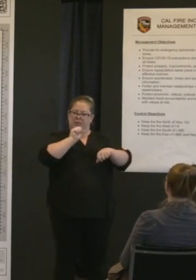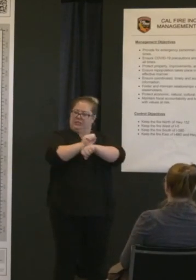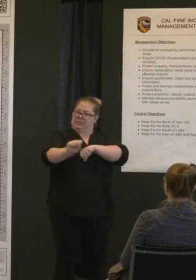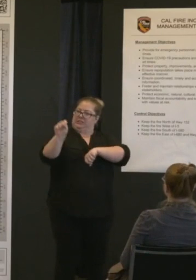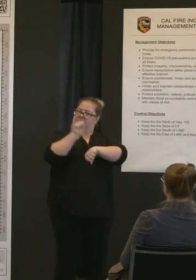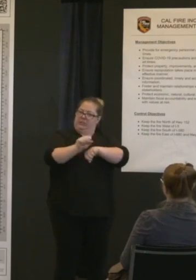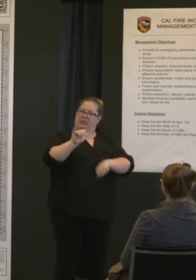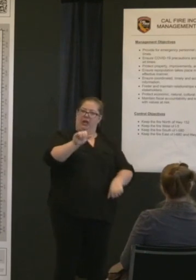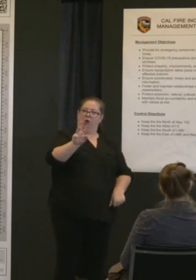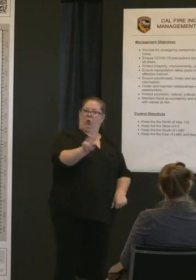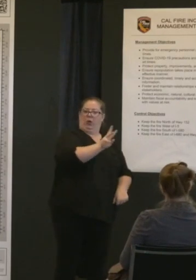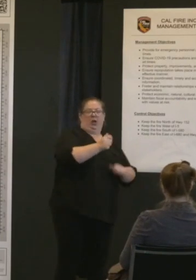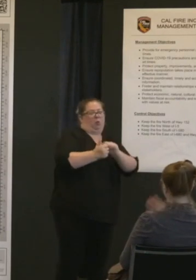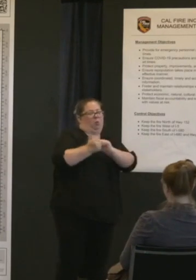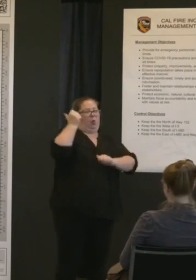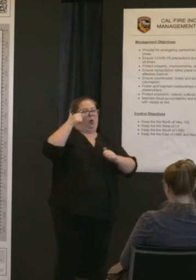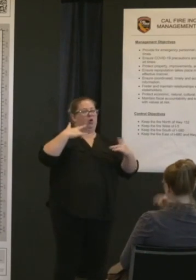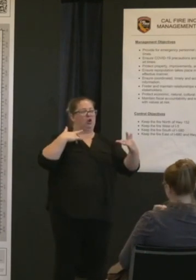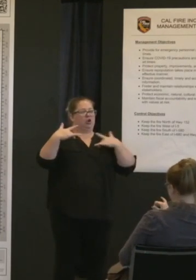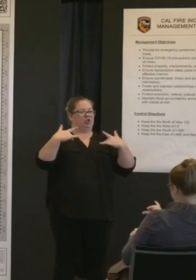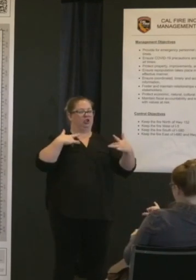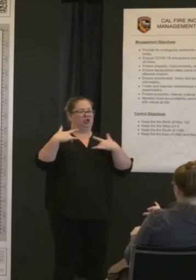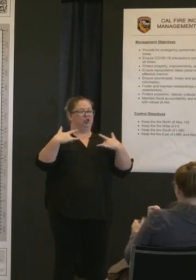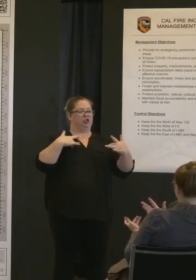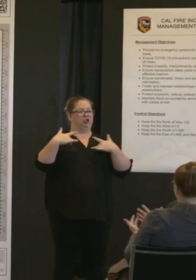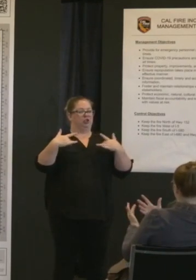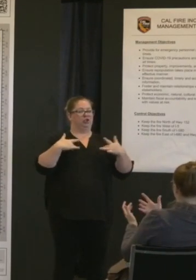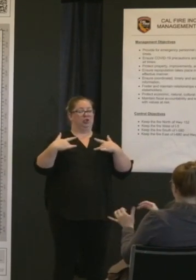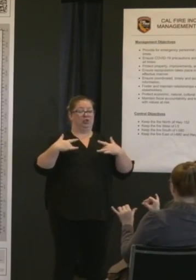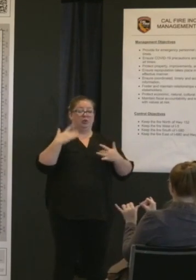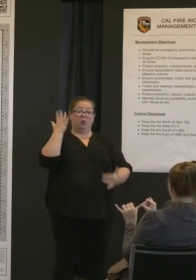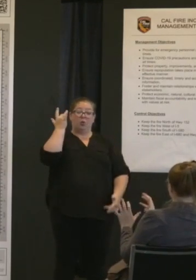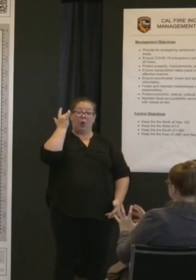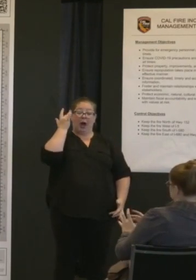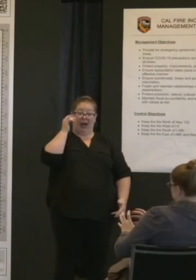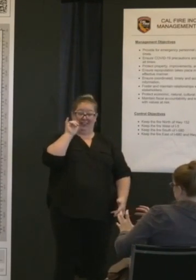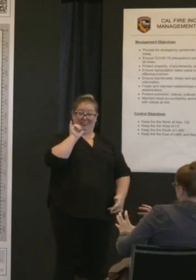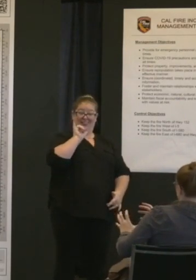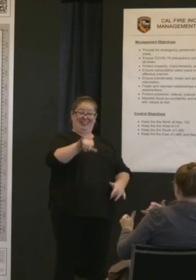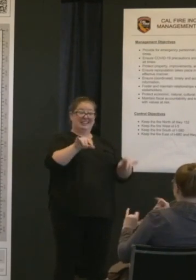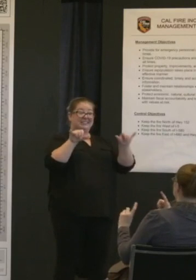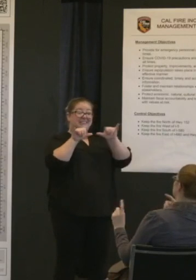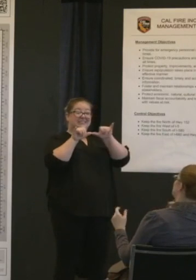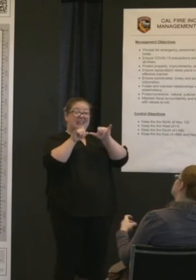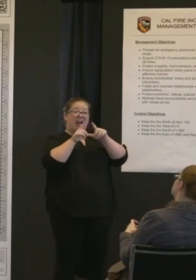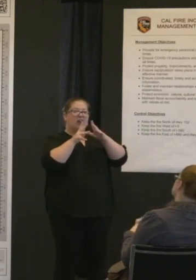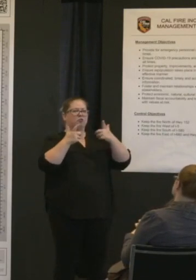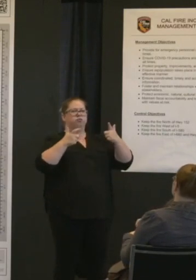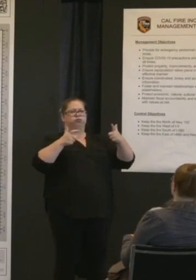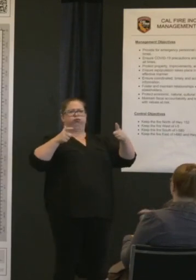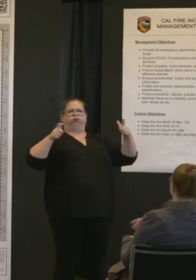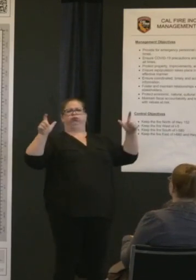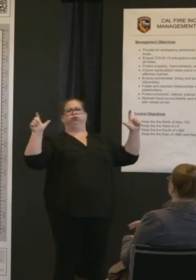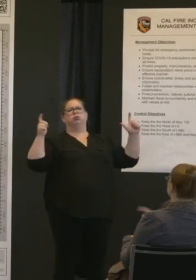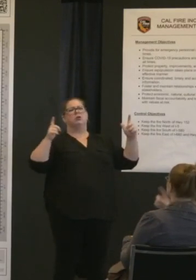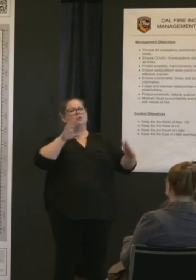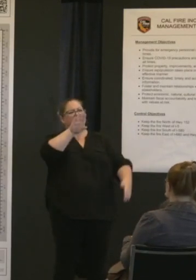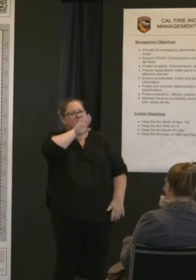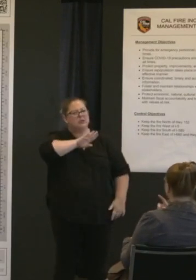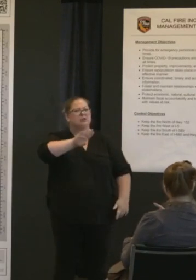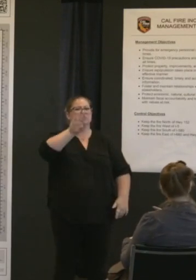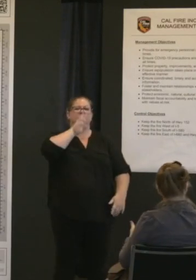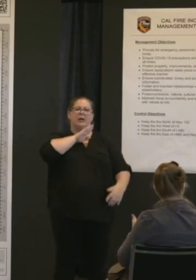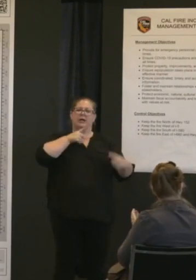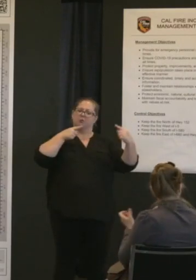the complexity, the scope, and the size of this incident and the number of resources that we have. So we're not out of the woods. We're making some